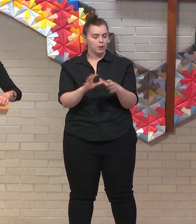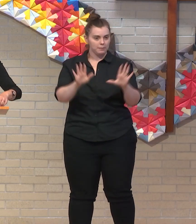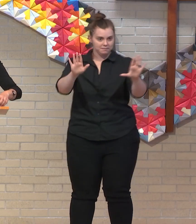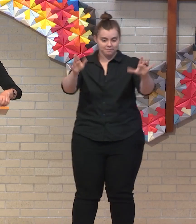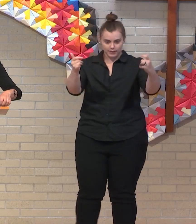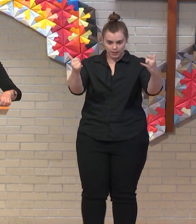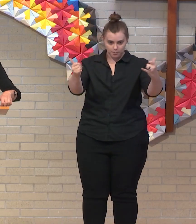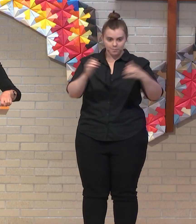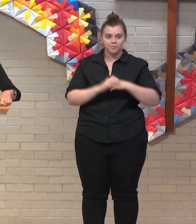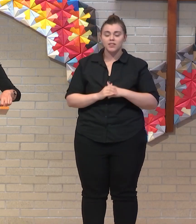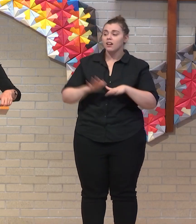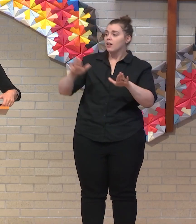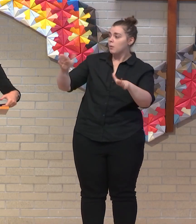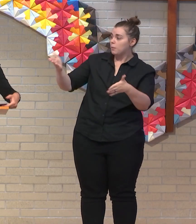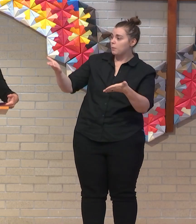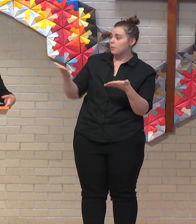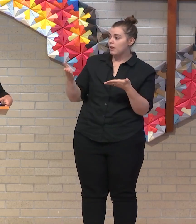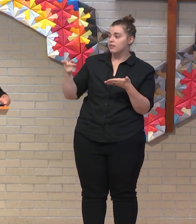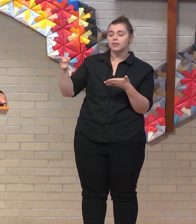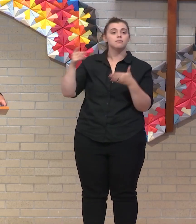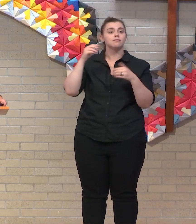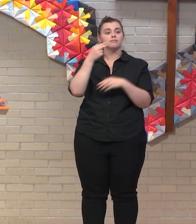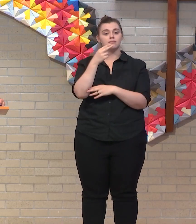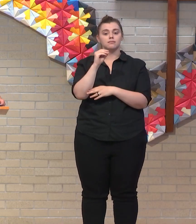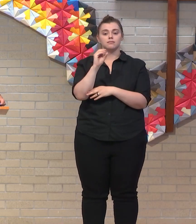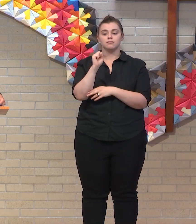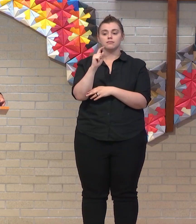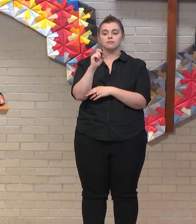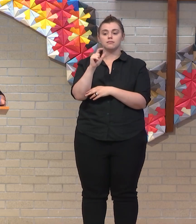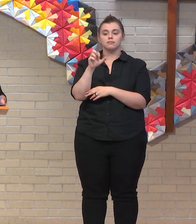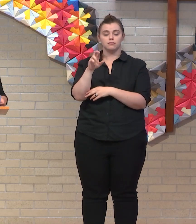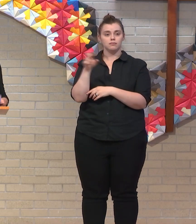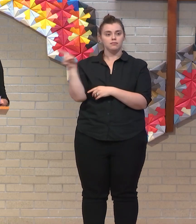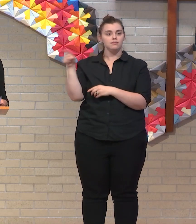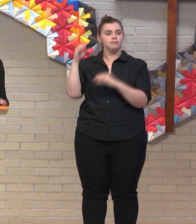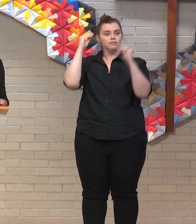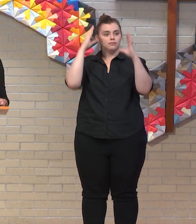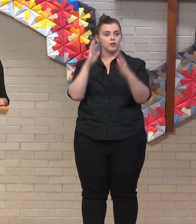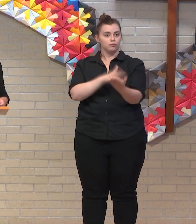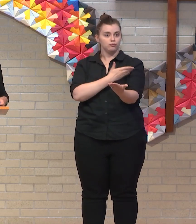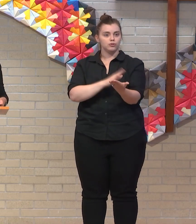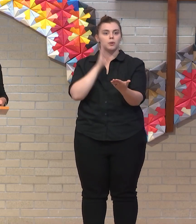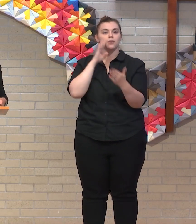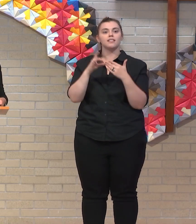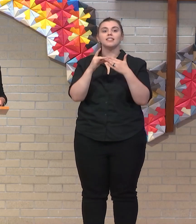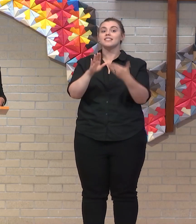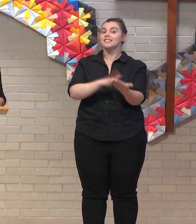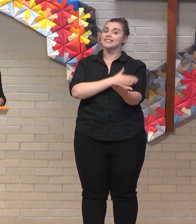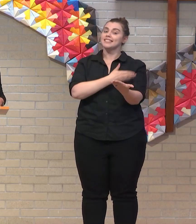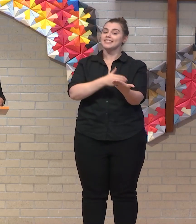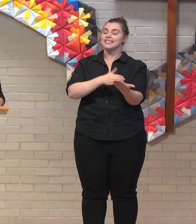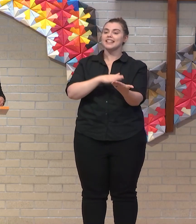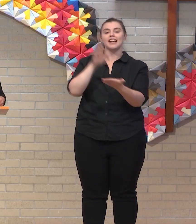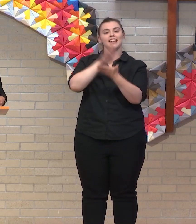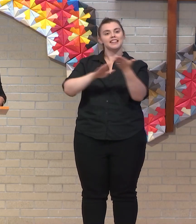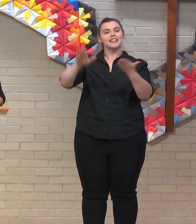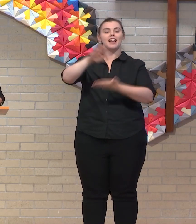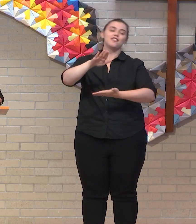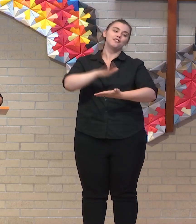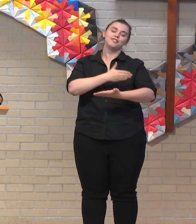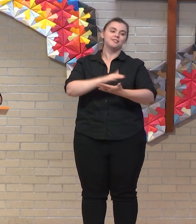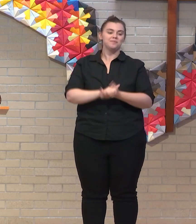now, I welcome to the podium Scott Hostetler, professor of music, who's going to lead us in singing the alma mater